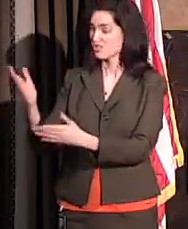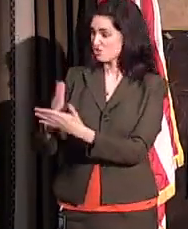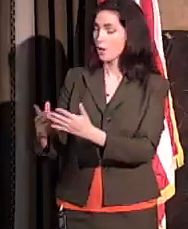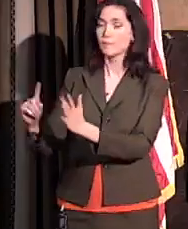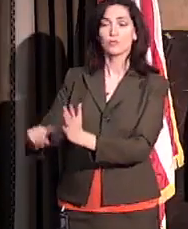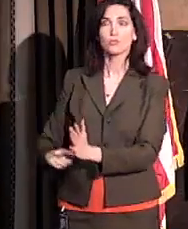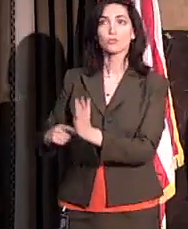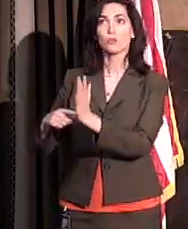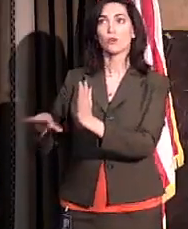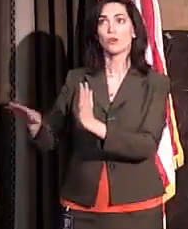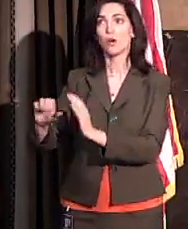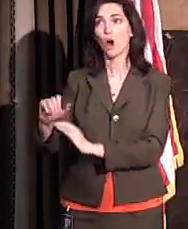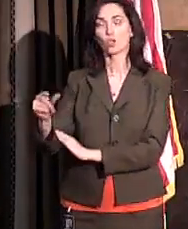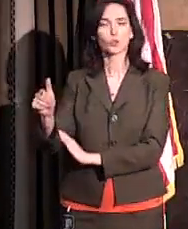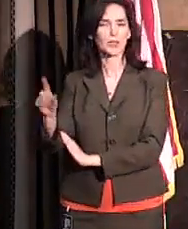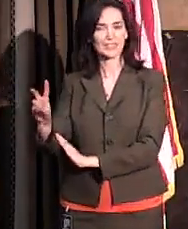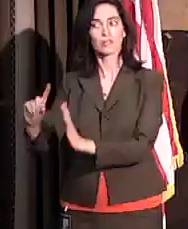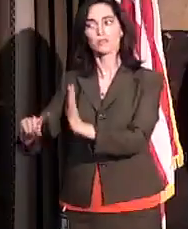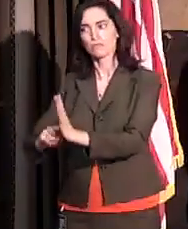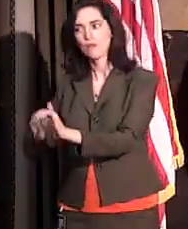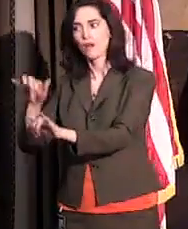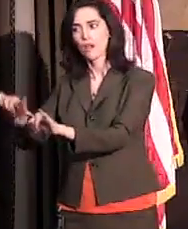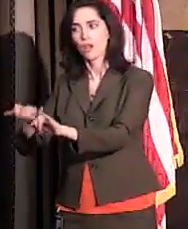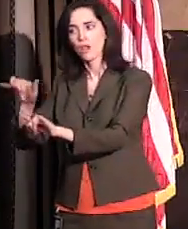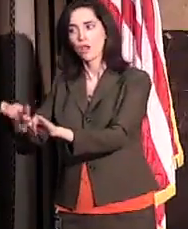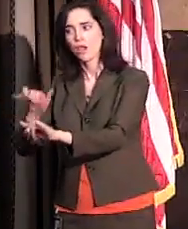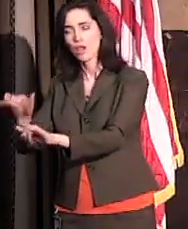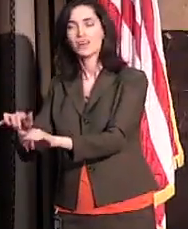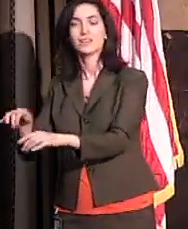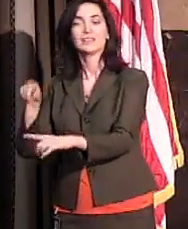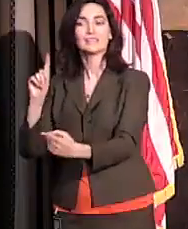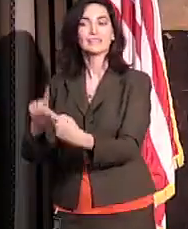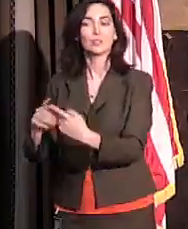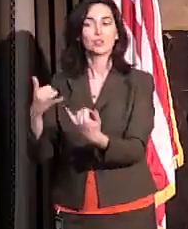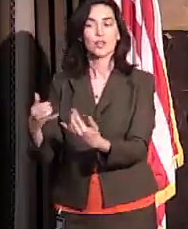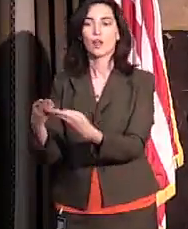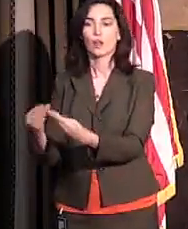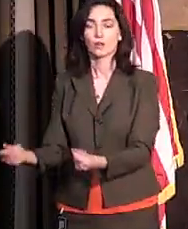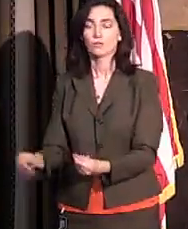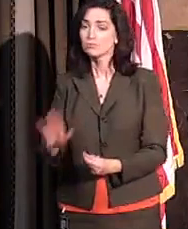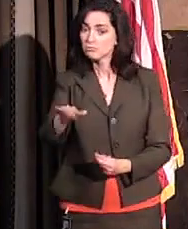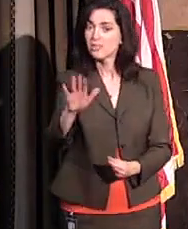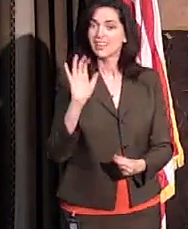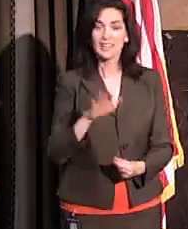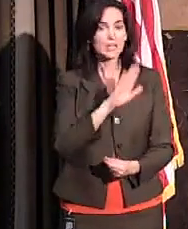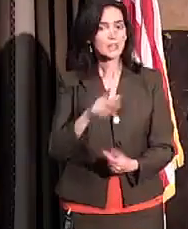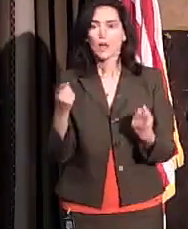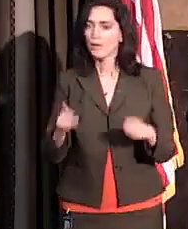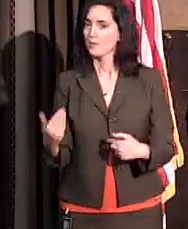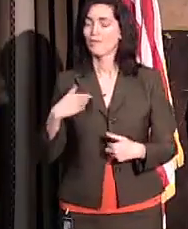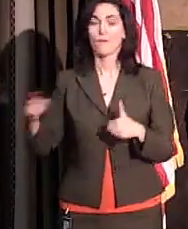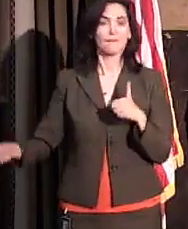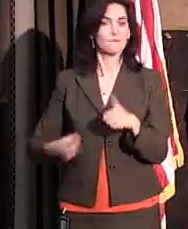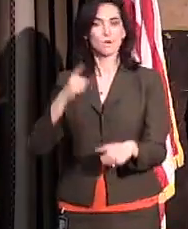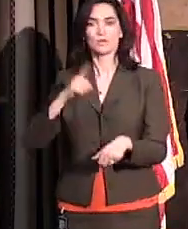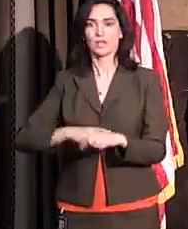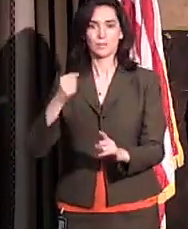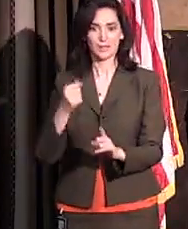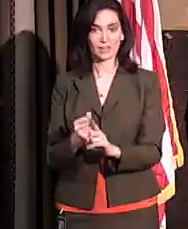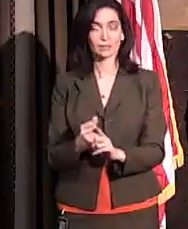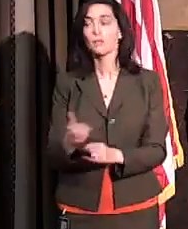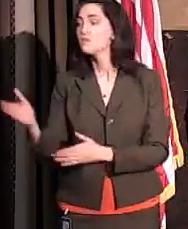the 26th of August until today. This has never been done before, and I will tell you, we have some very